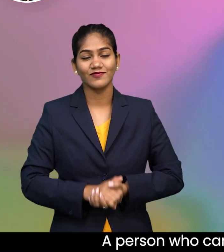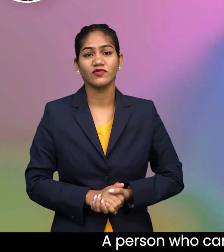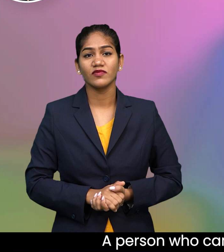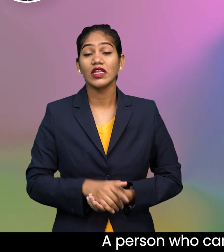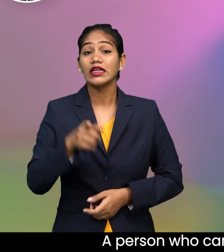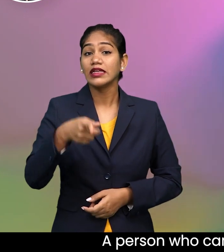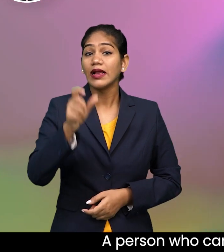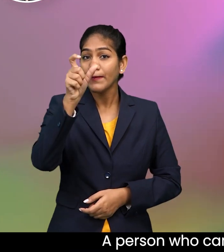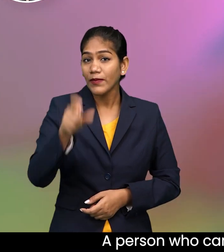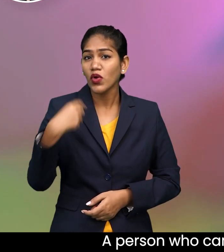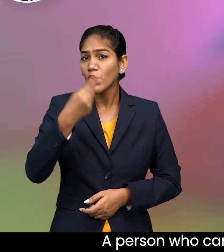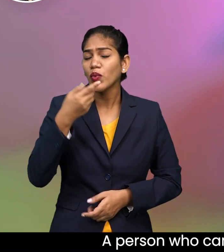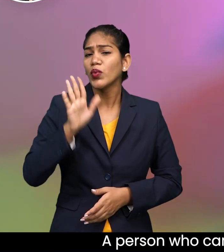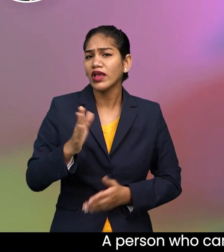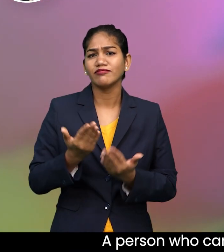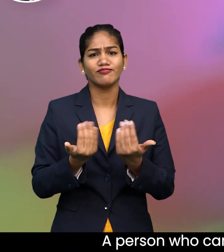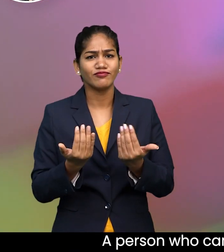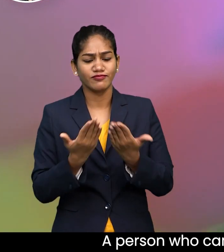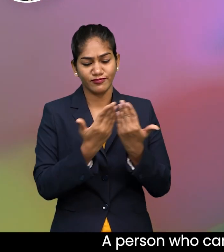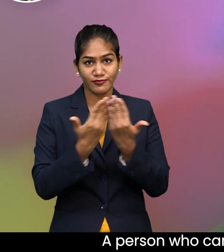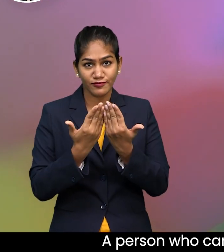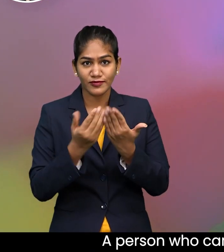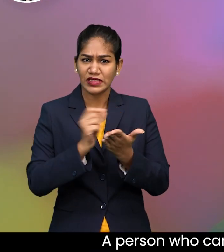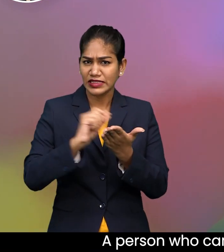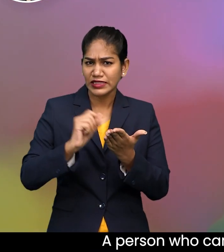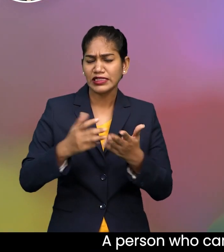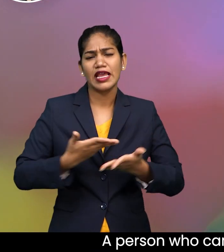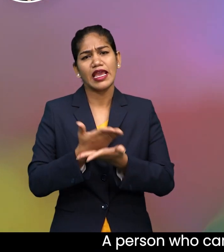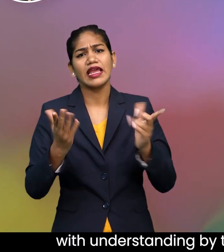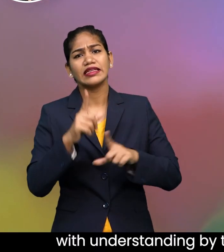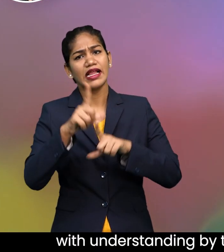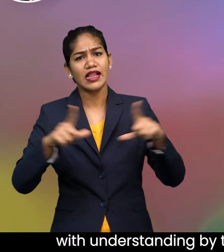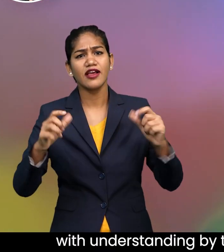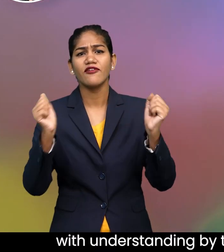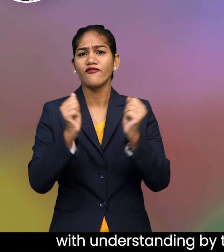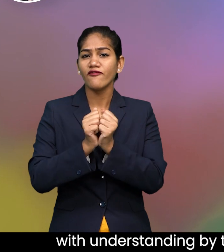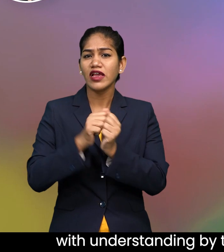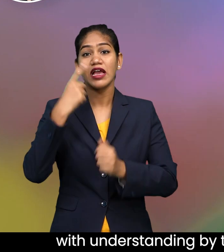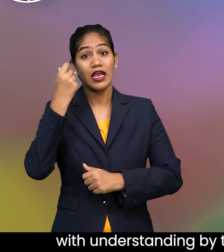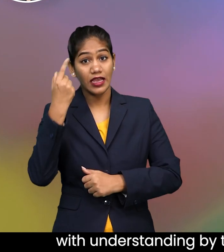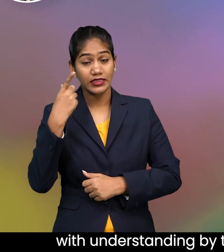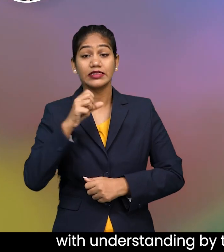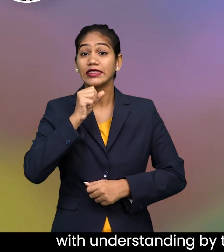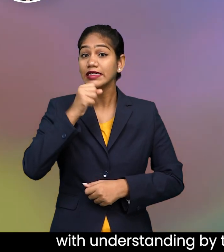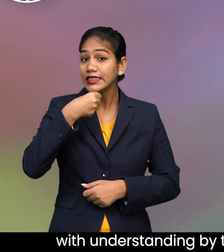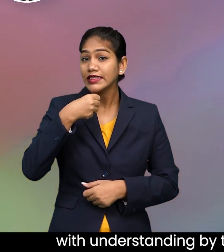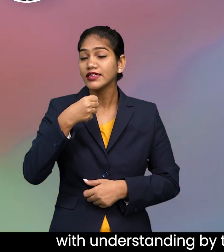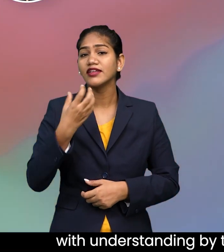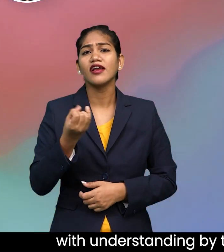A person who can read and write any language with understanding by the age of